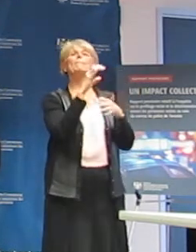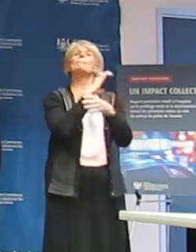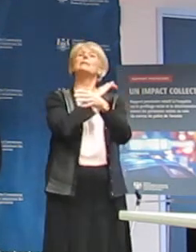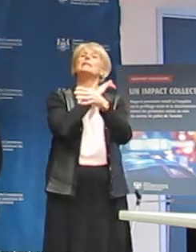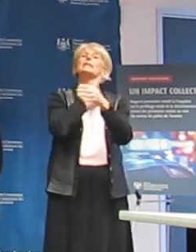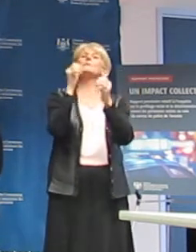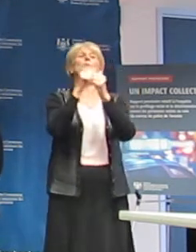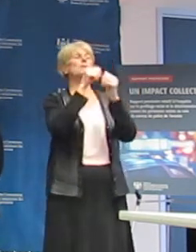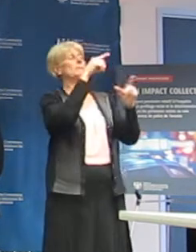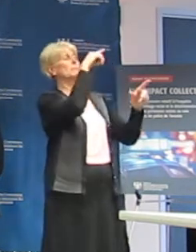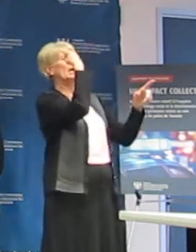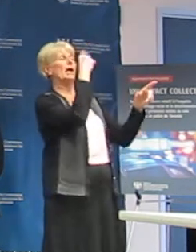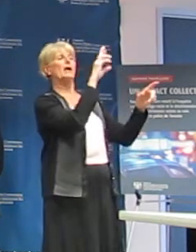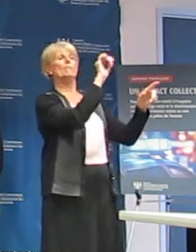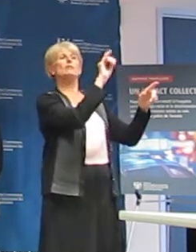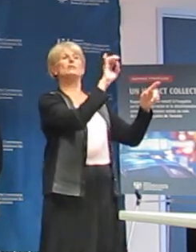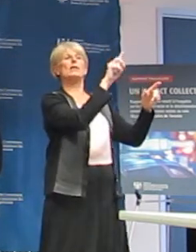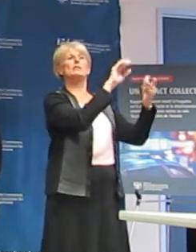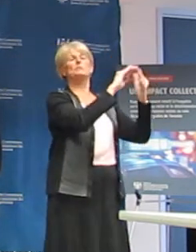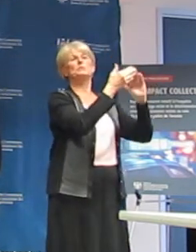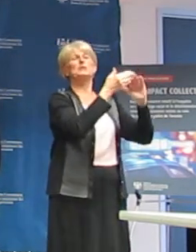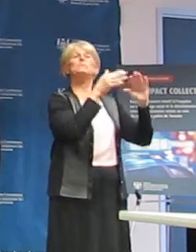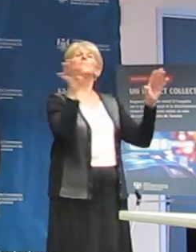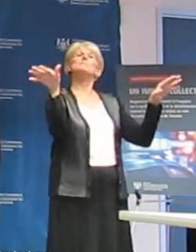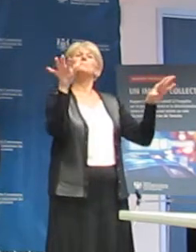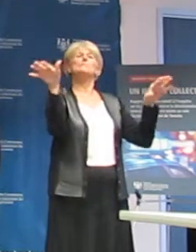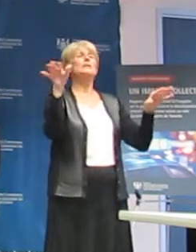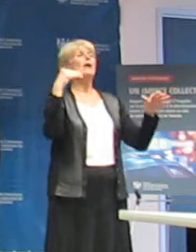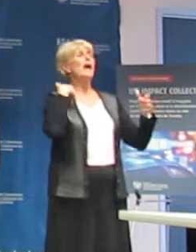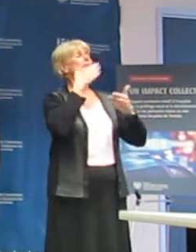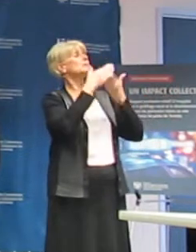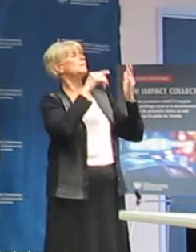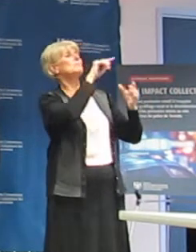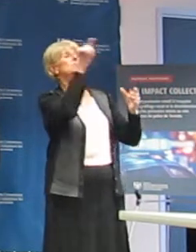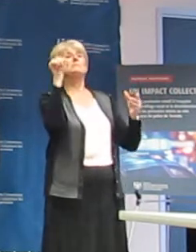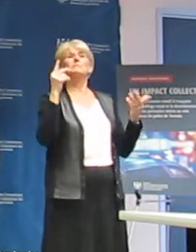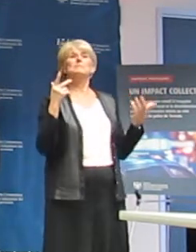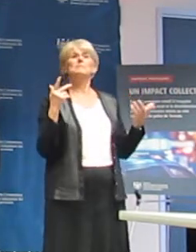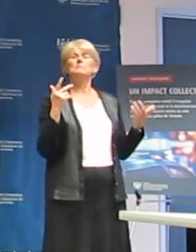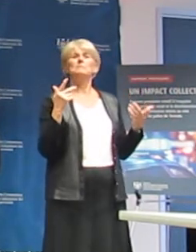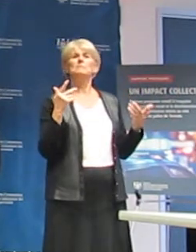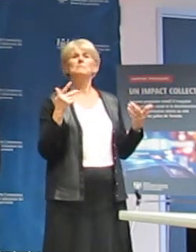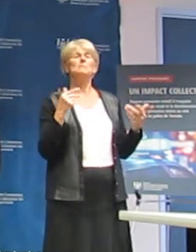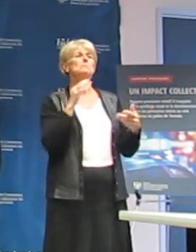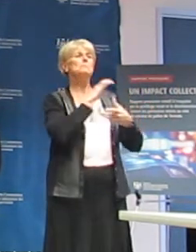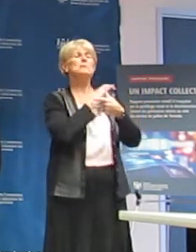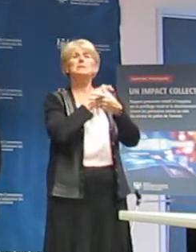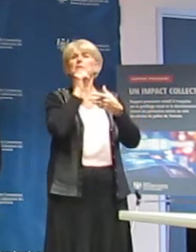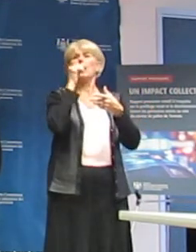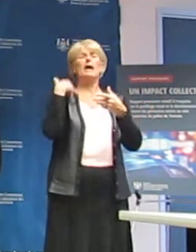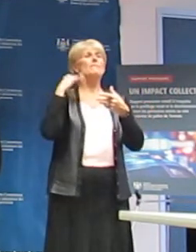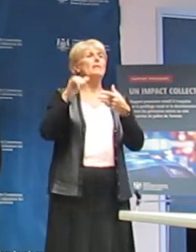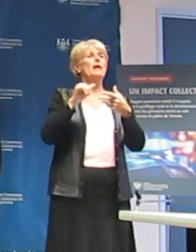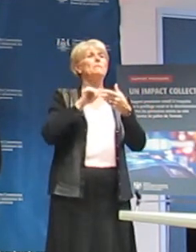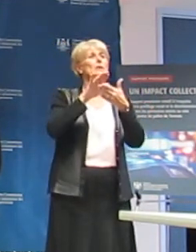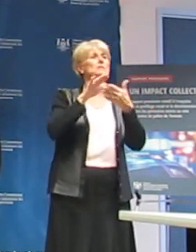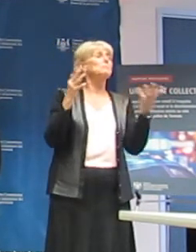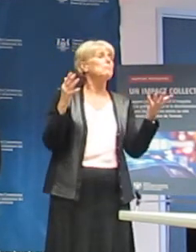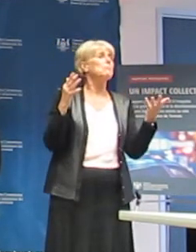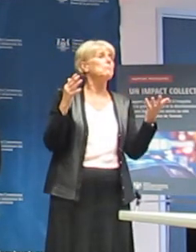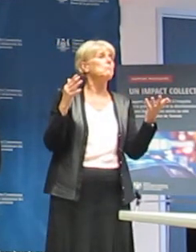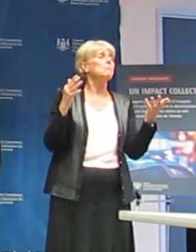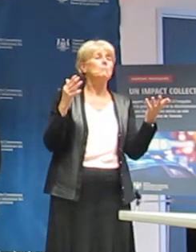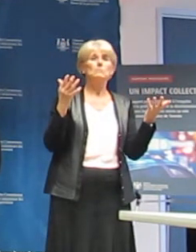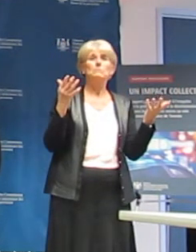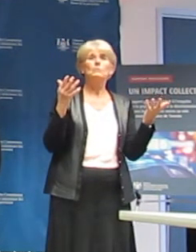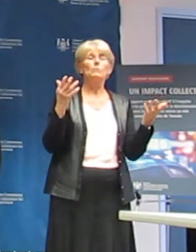with black and racialized communities, right? And there are parts in the city where police don't have that kind of presence. So that is entirely possible, right? So how